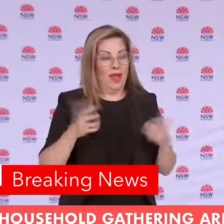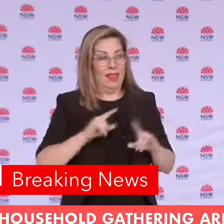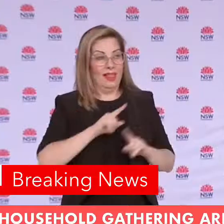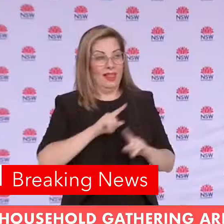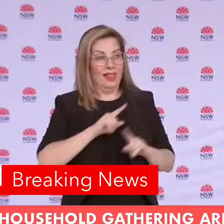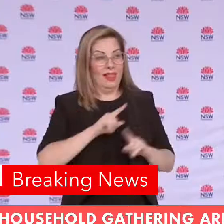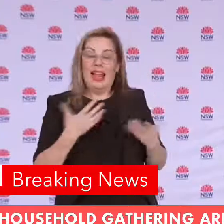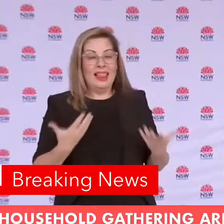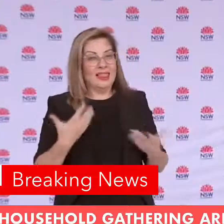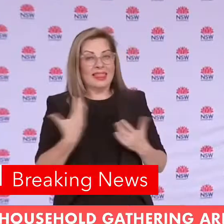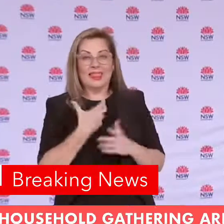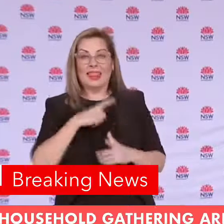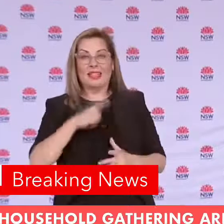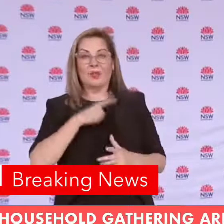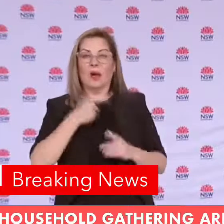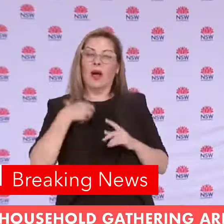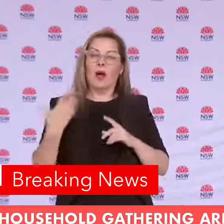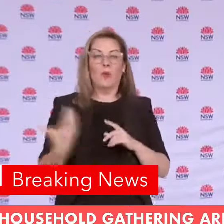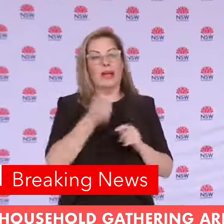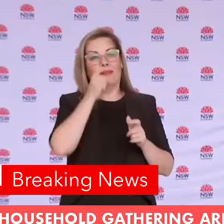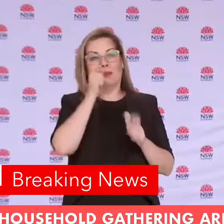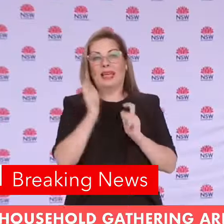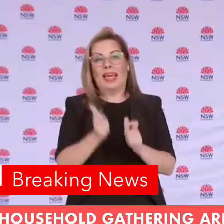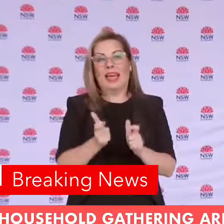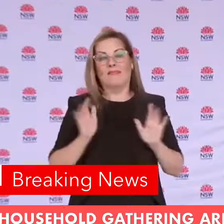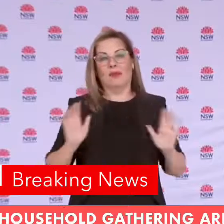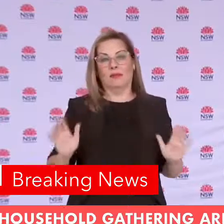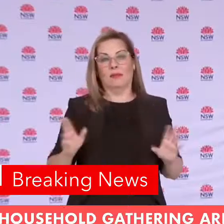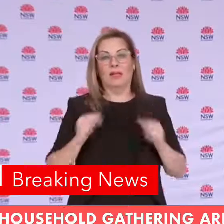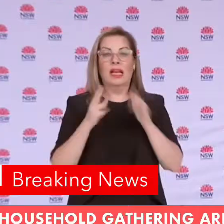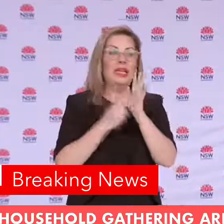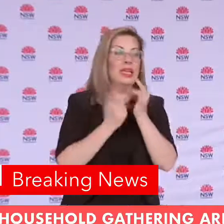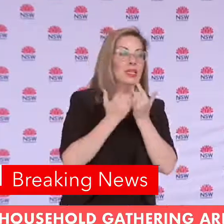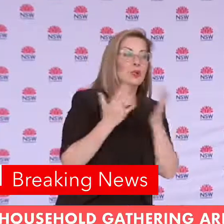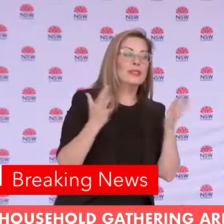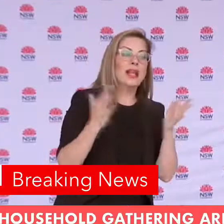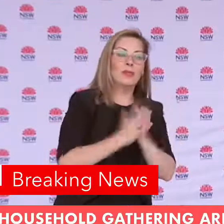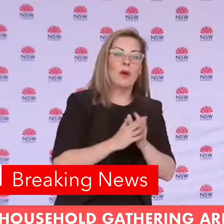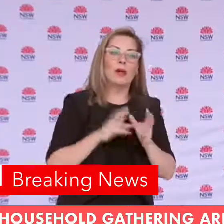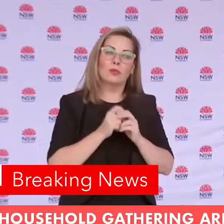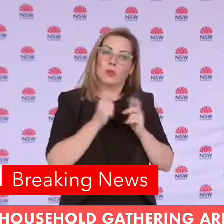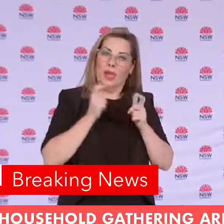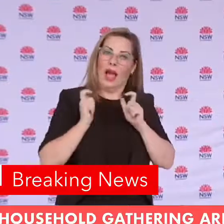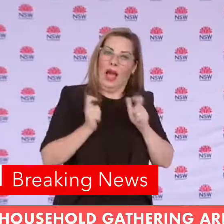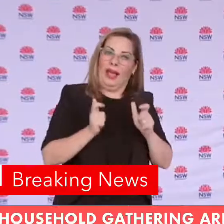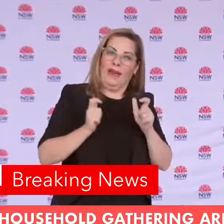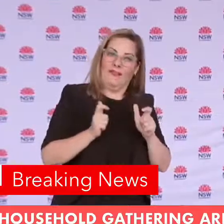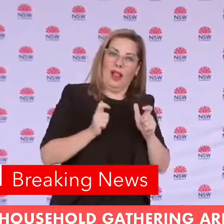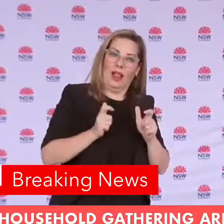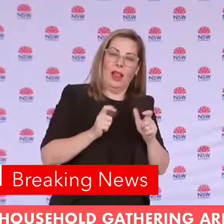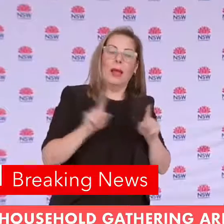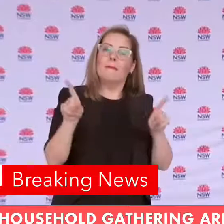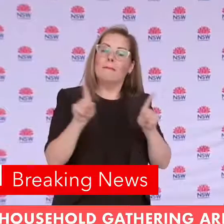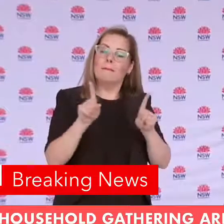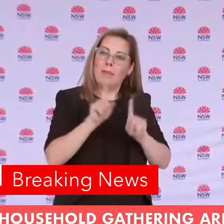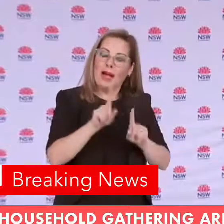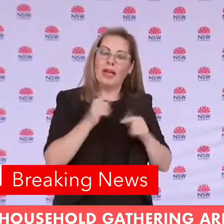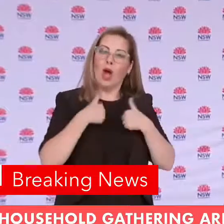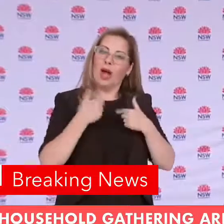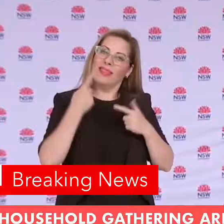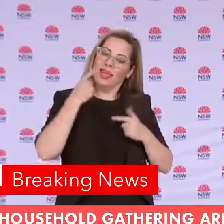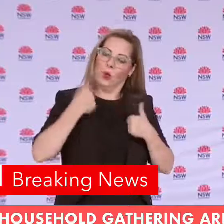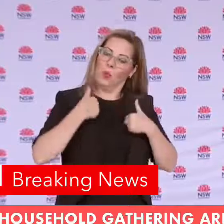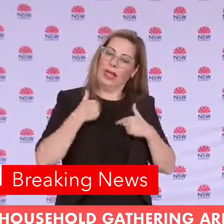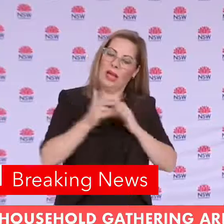And I noticed in New South Wales, not only are we cautious with our approach, but I think we assess the risk well and then make